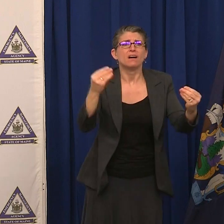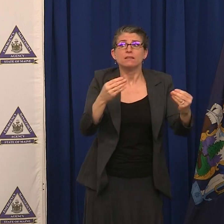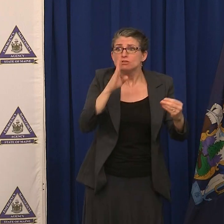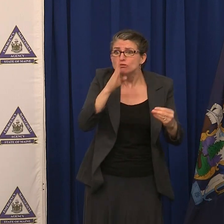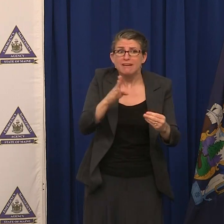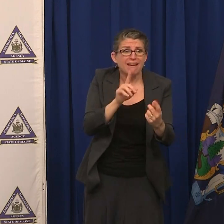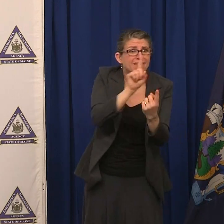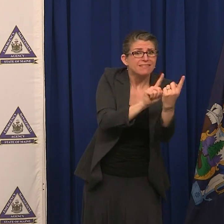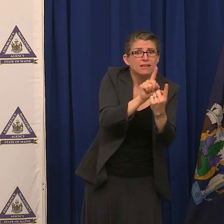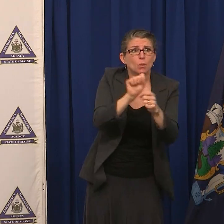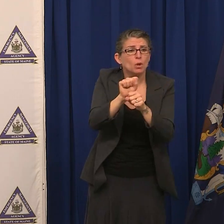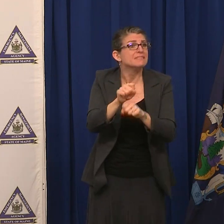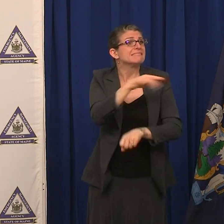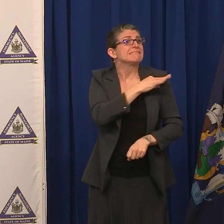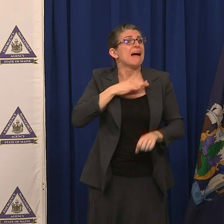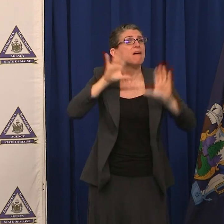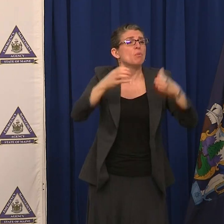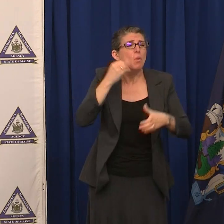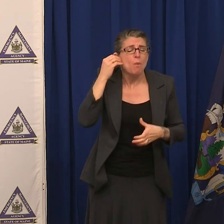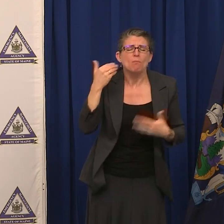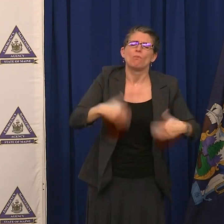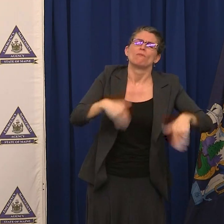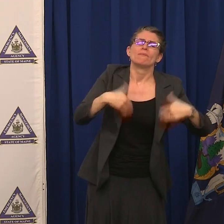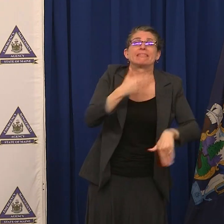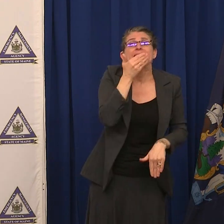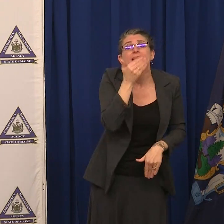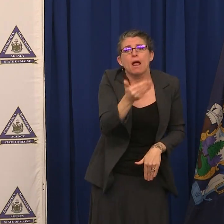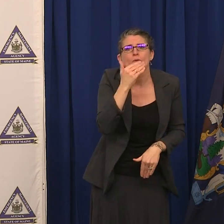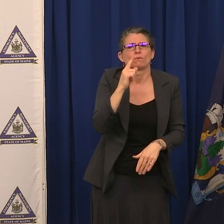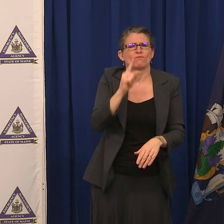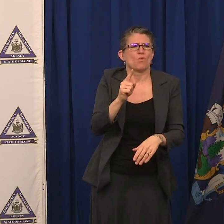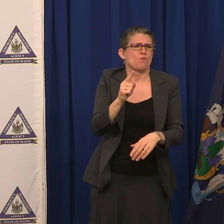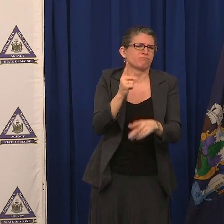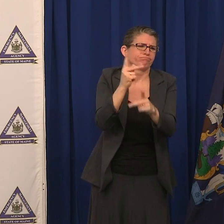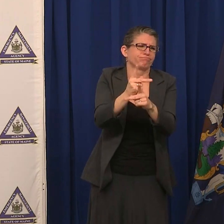And as thousands of people are staying home,